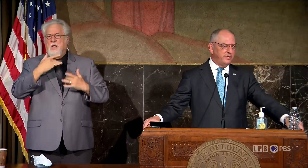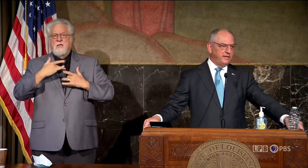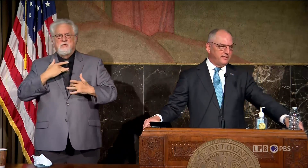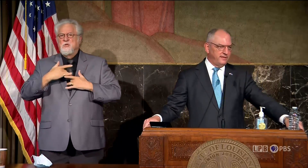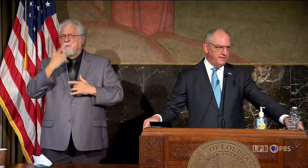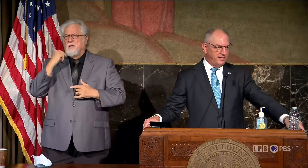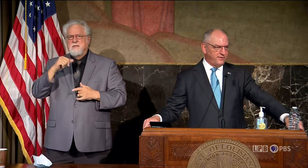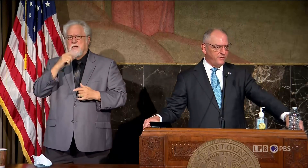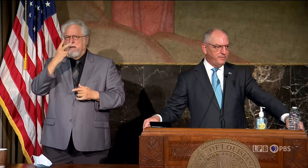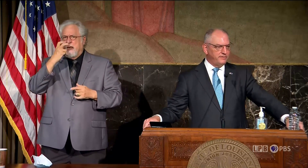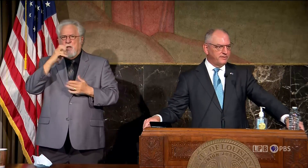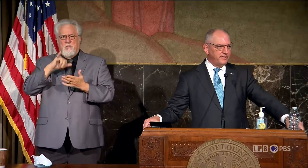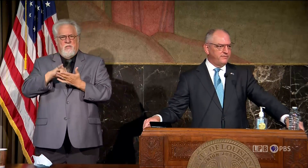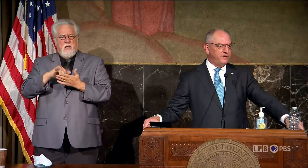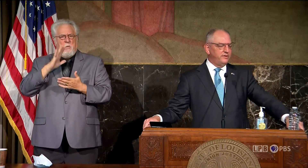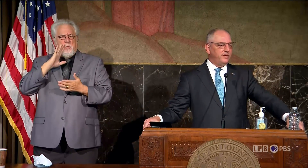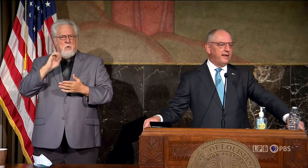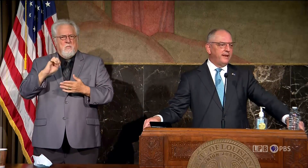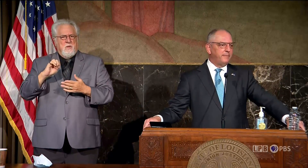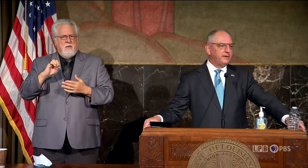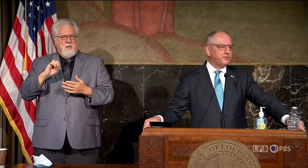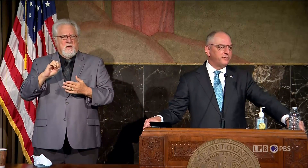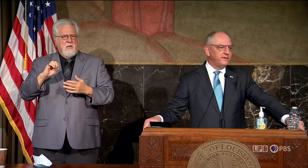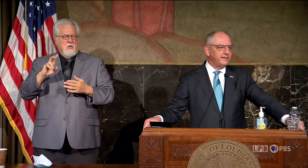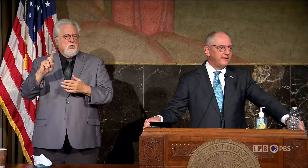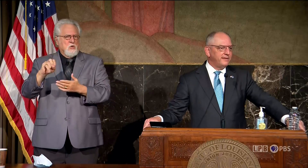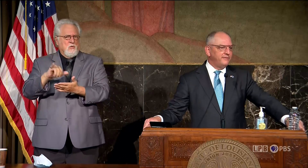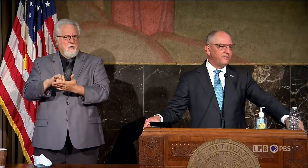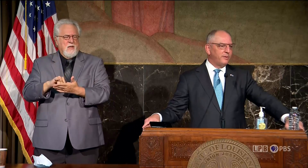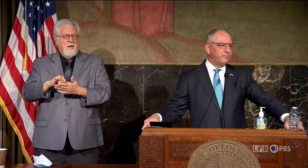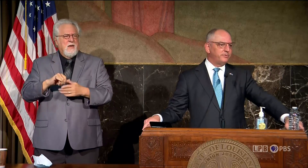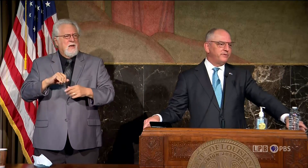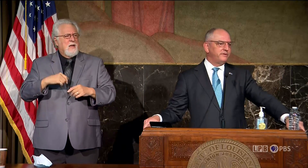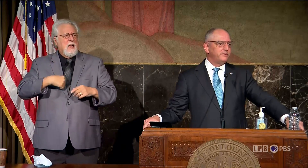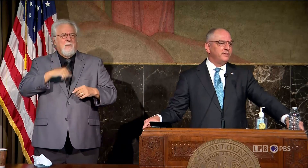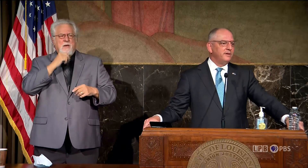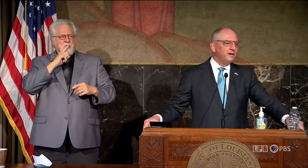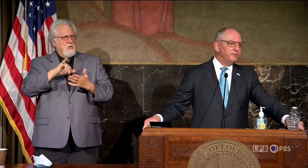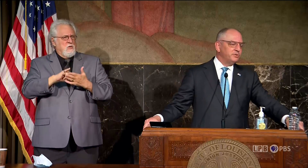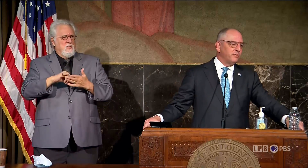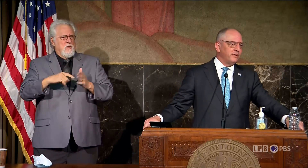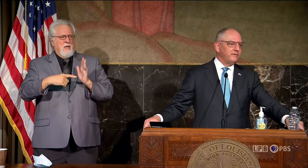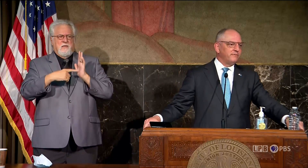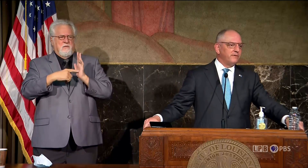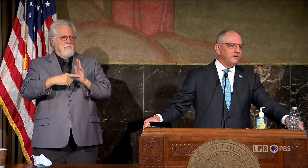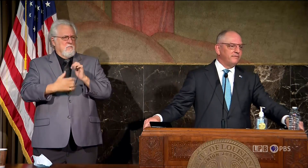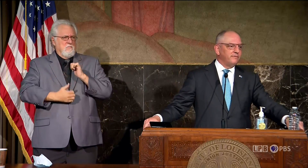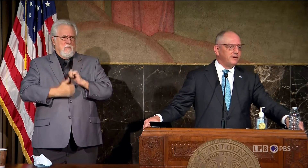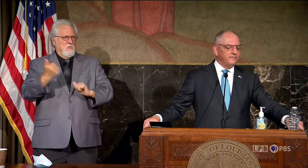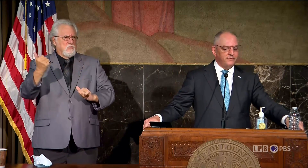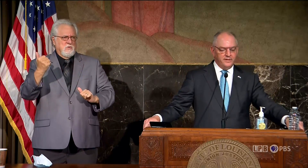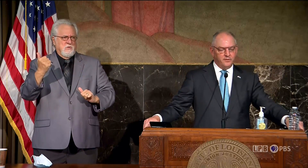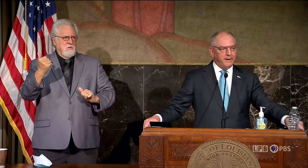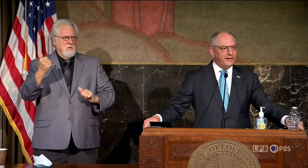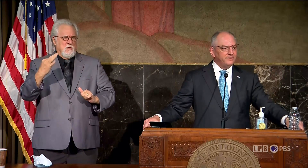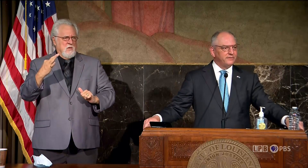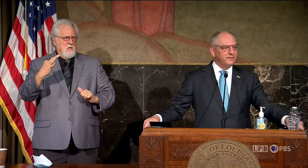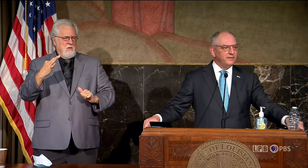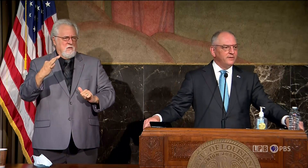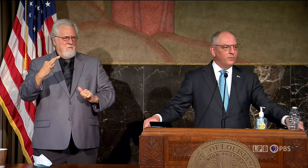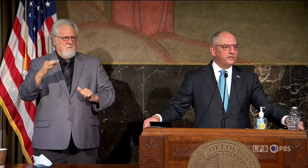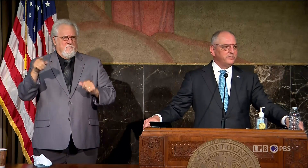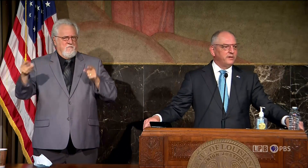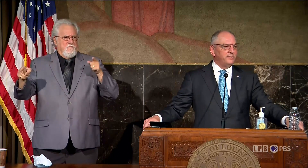don't think that they're going to be successful in doing that, and I'm not sure that even represents a majority of either